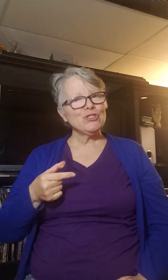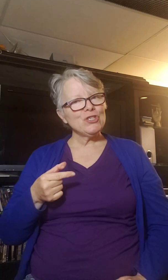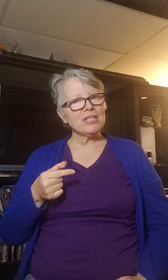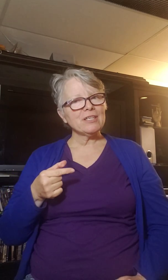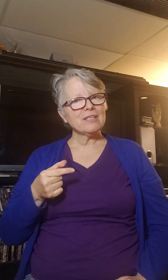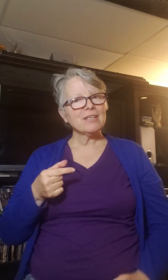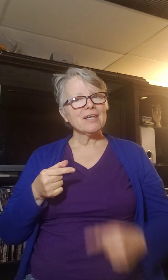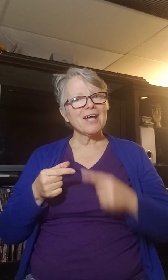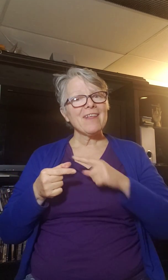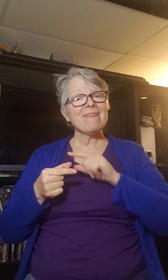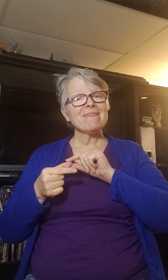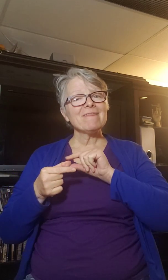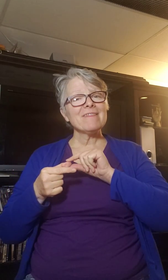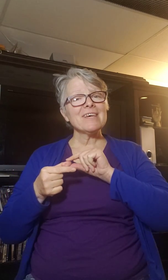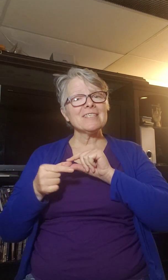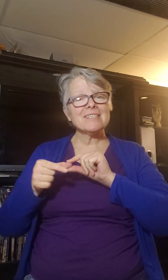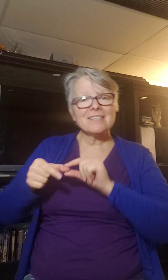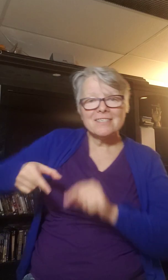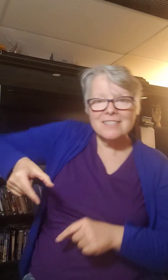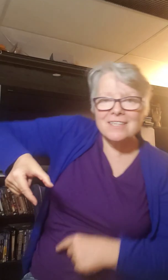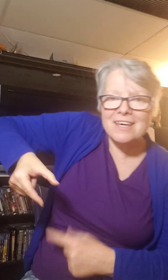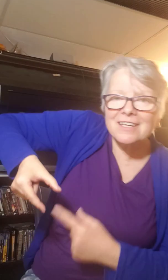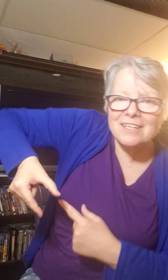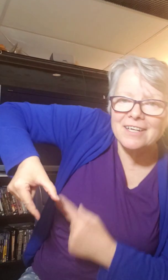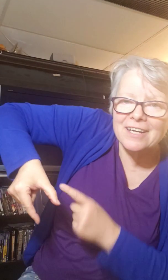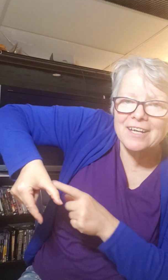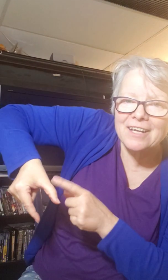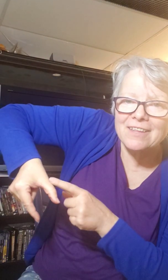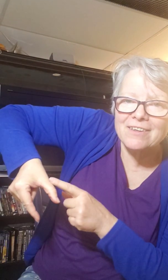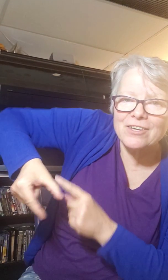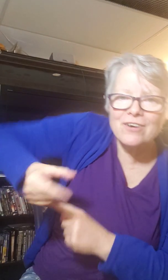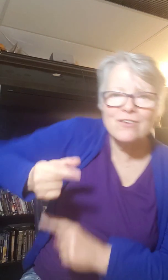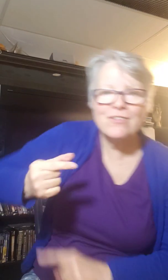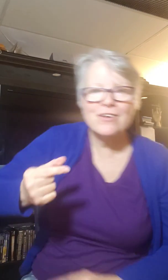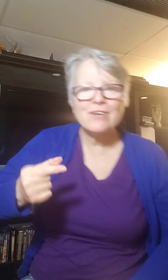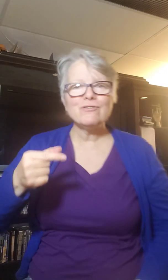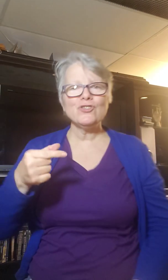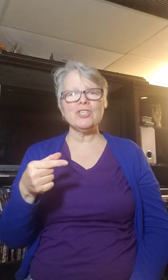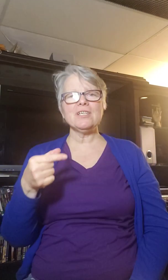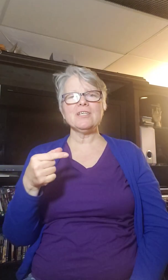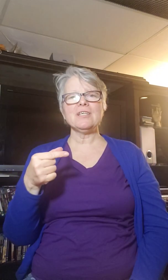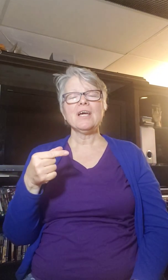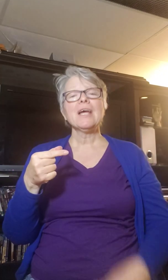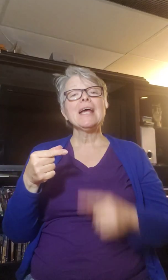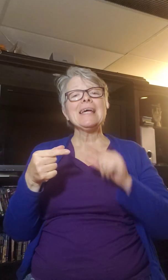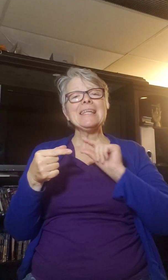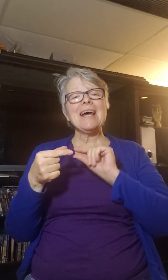G. This, see that? There you go, there you go, G. Now,